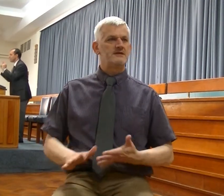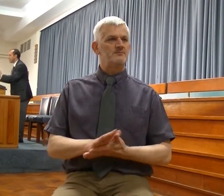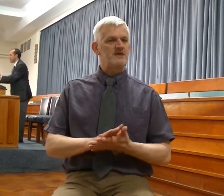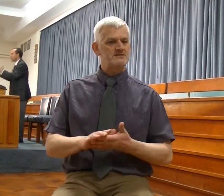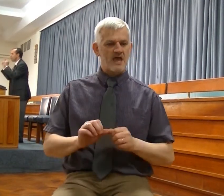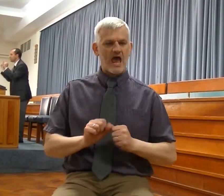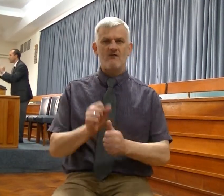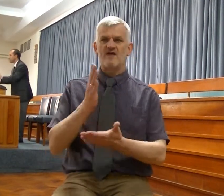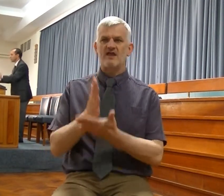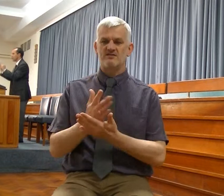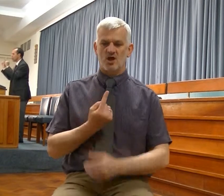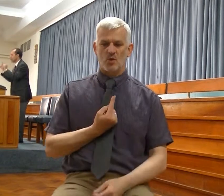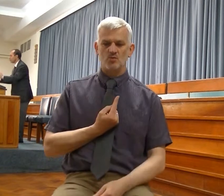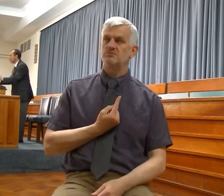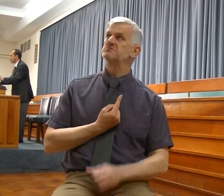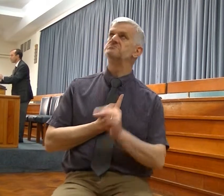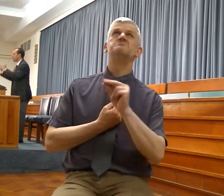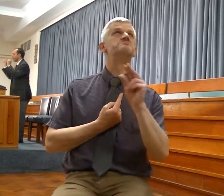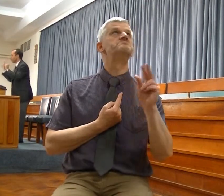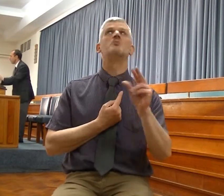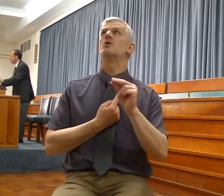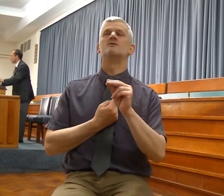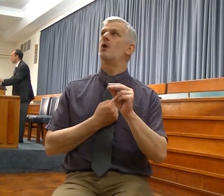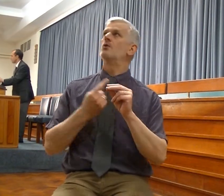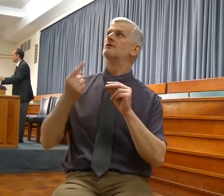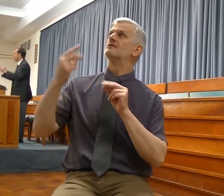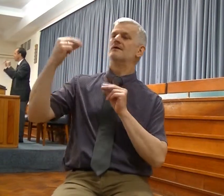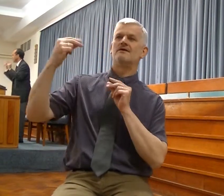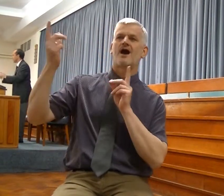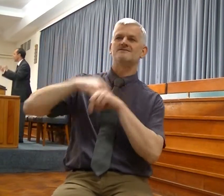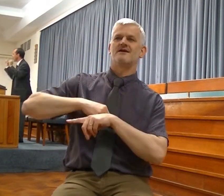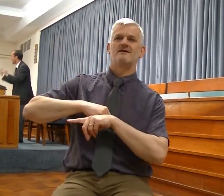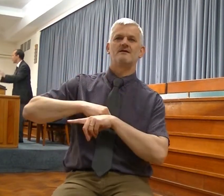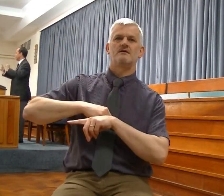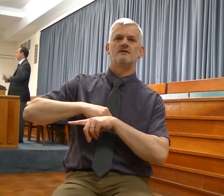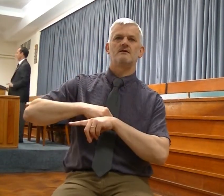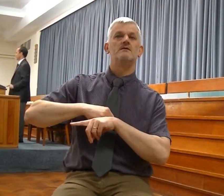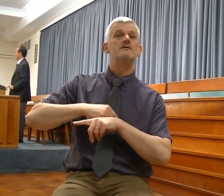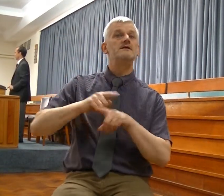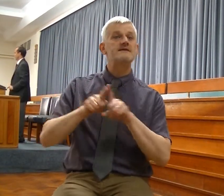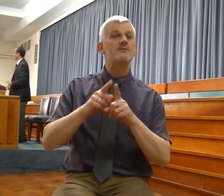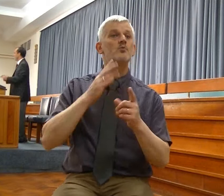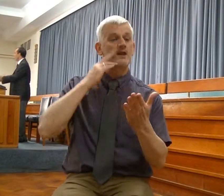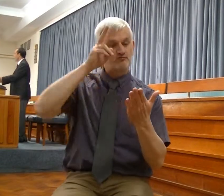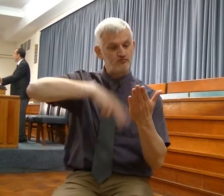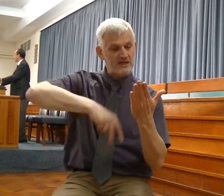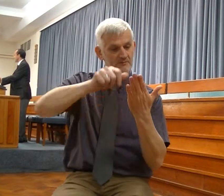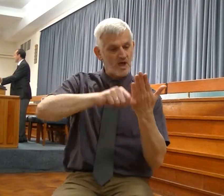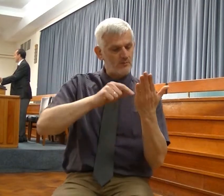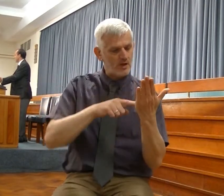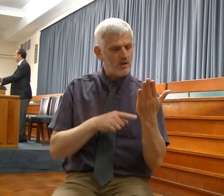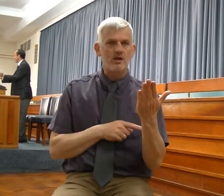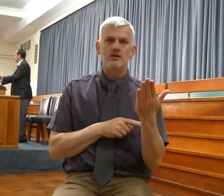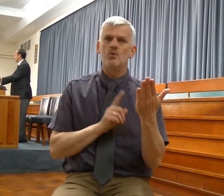a monologue, but a dialogue with the living God. When we pray, when we read the scripture, there is a dialogue.